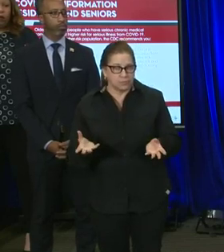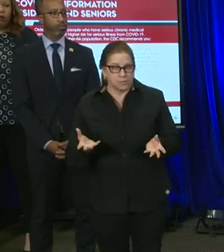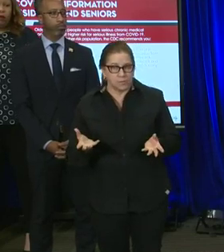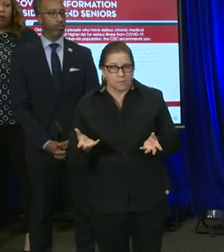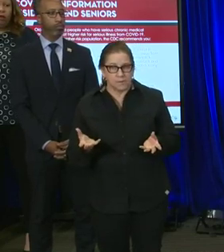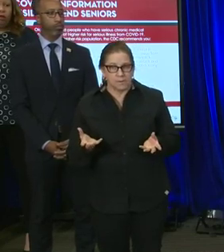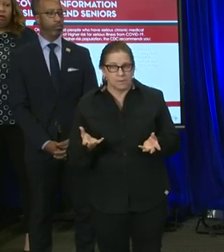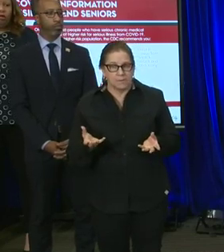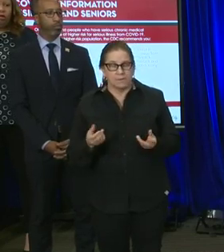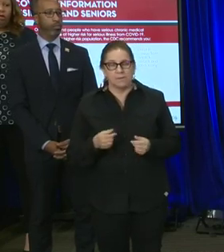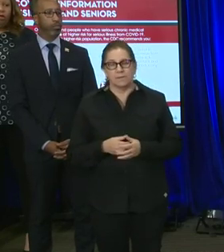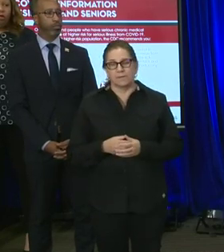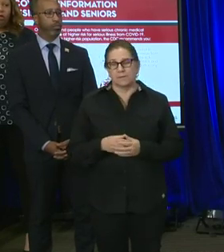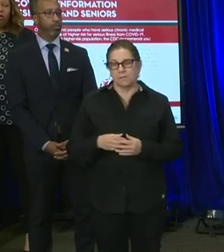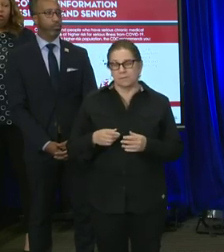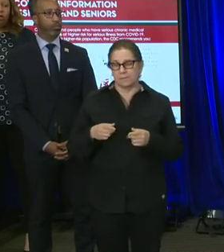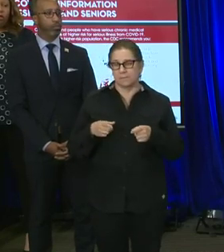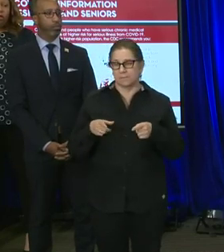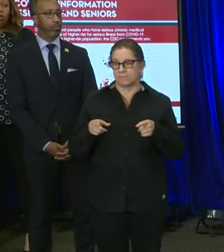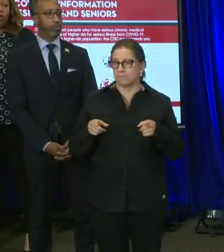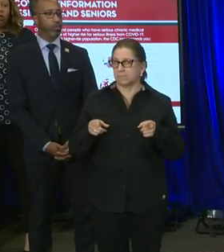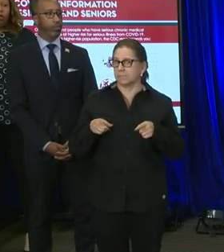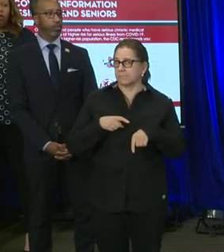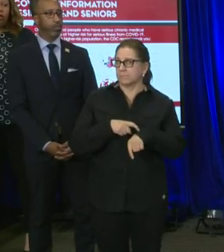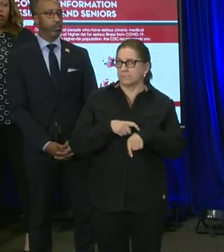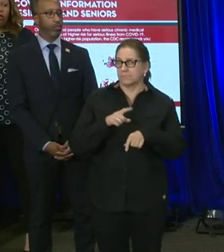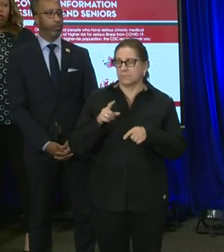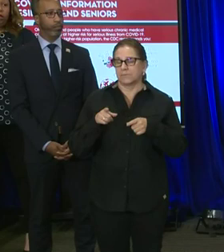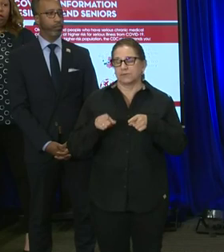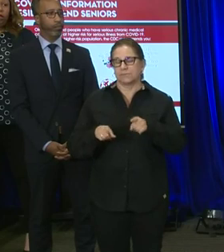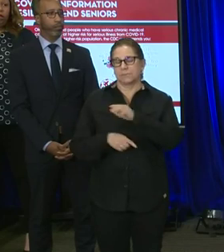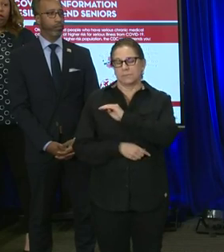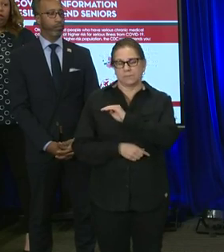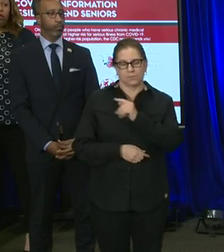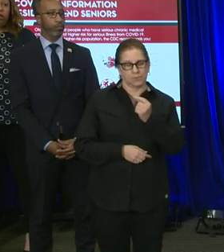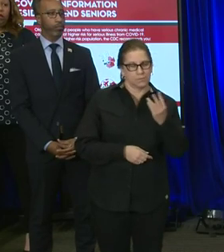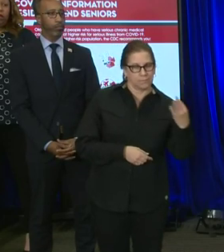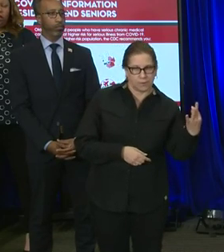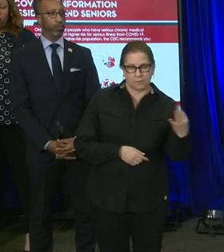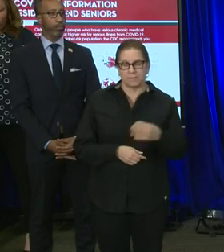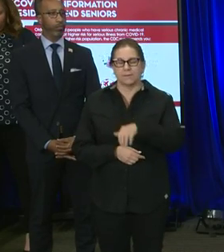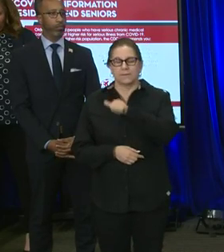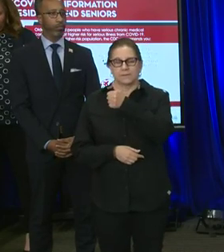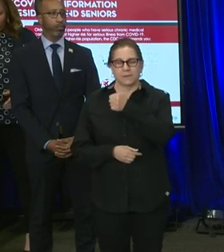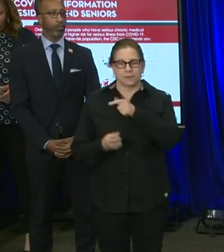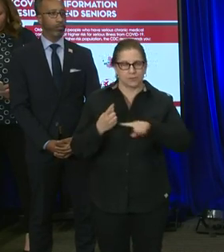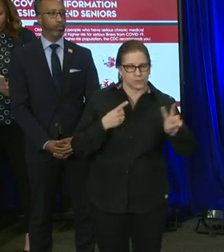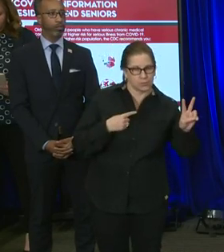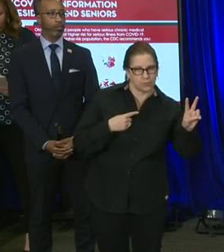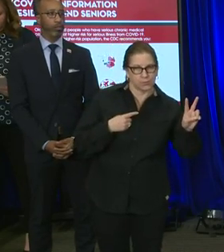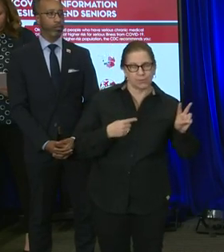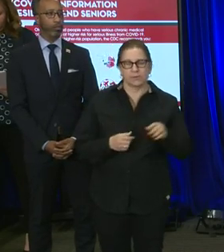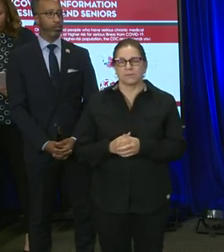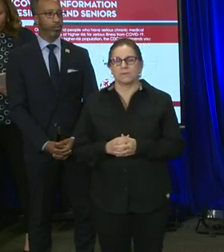a.m. and 2 p.m. And residents can find the full list of meal locations at